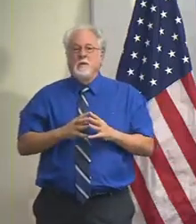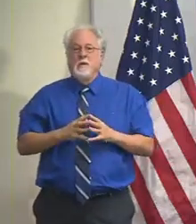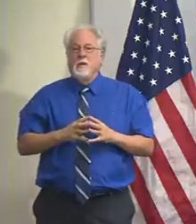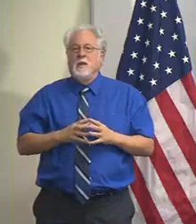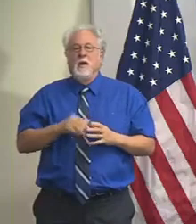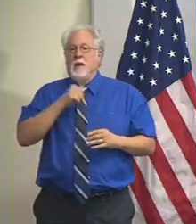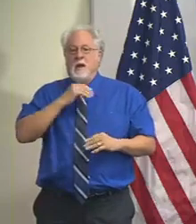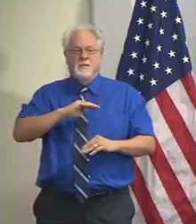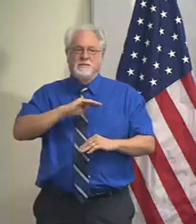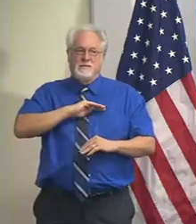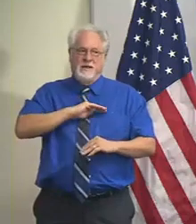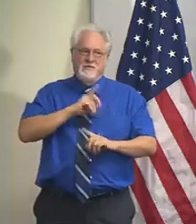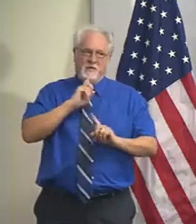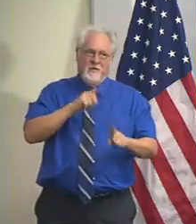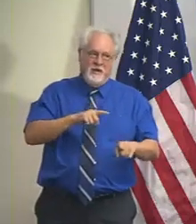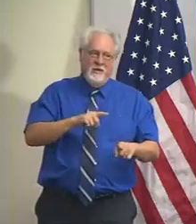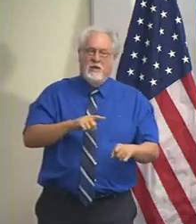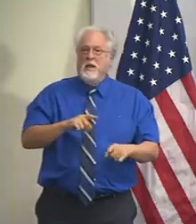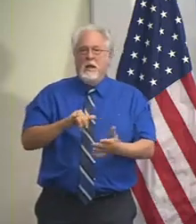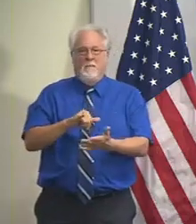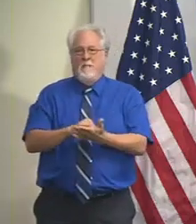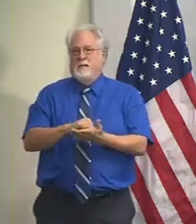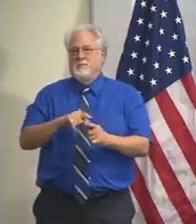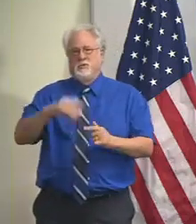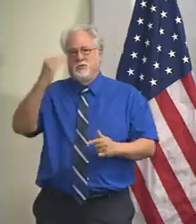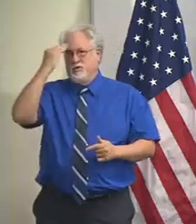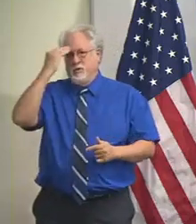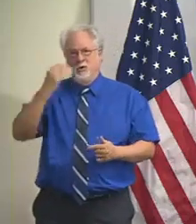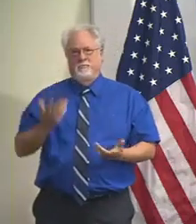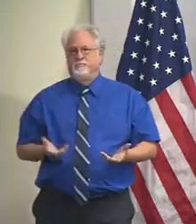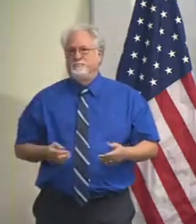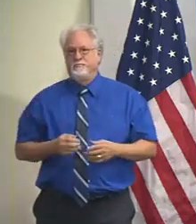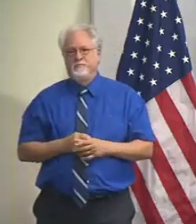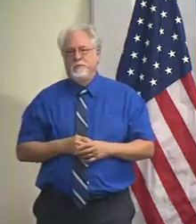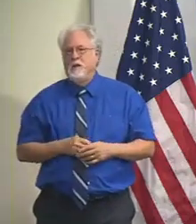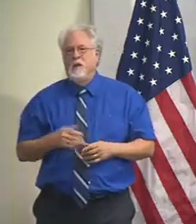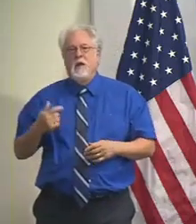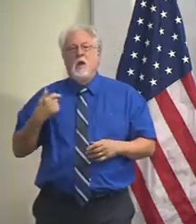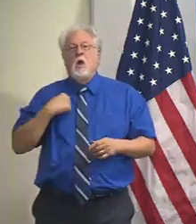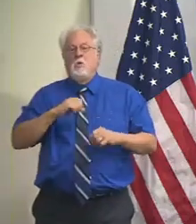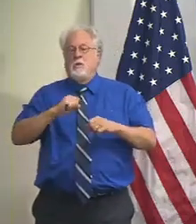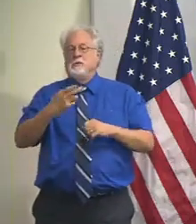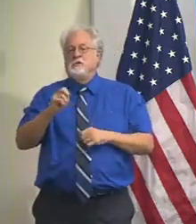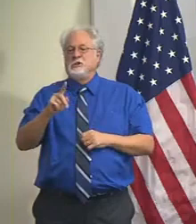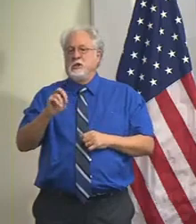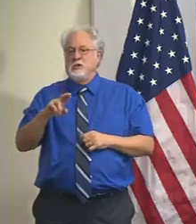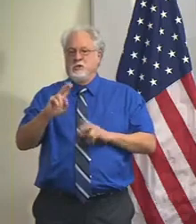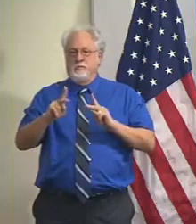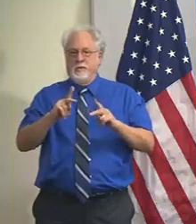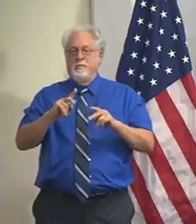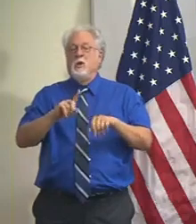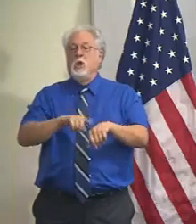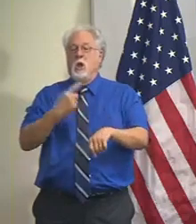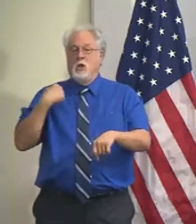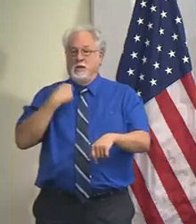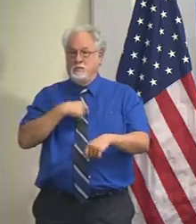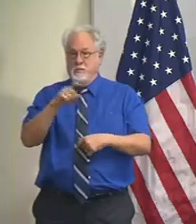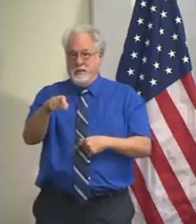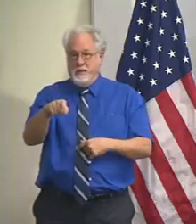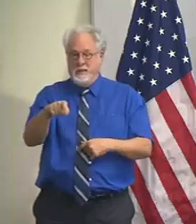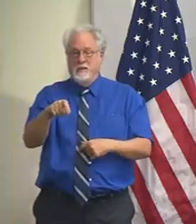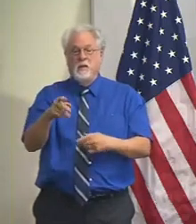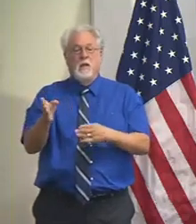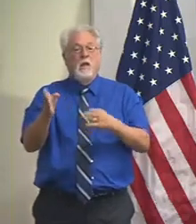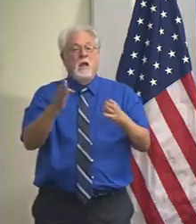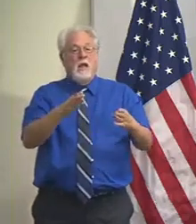an unsatisfactory answer. It is impossible to know with any precision. We're going to shelter people as long as we need to.